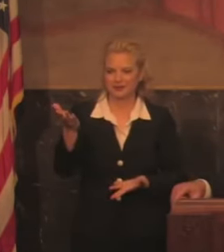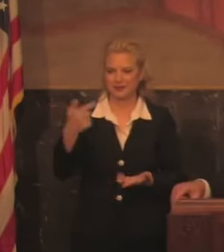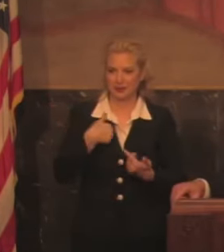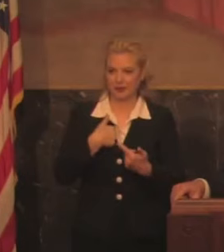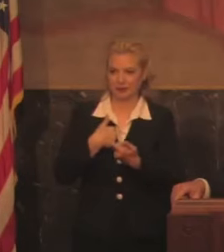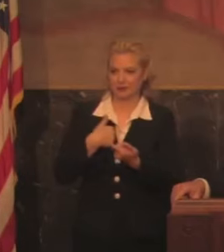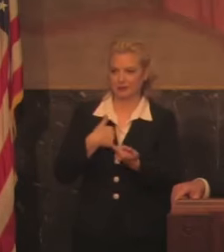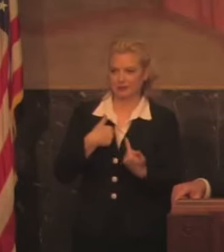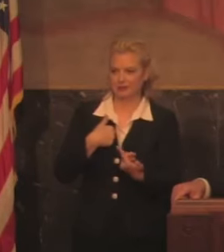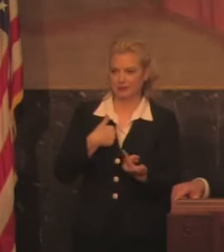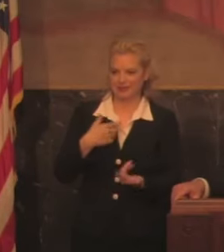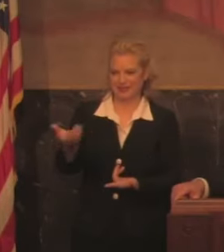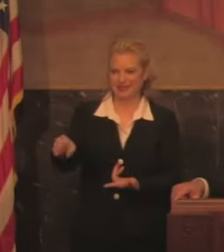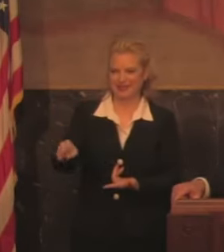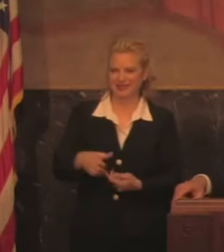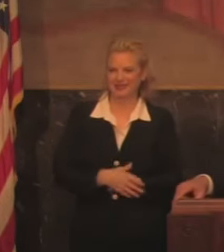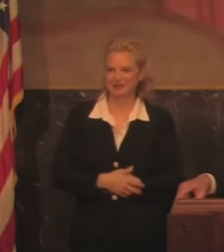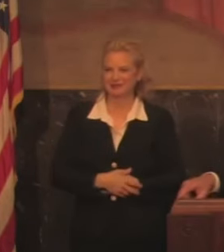Yeah, I'm sorry.